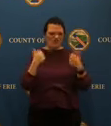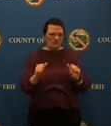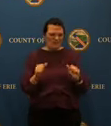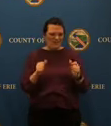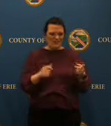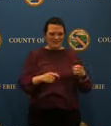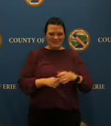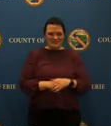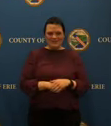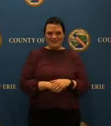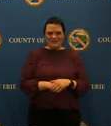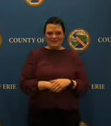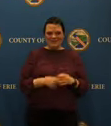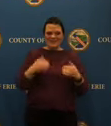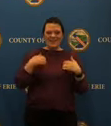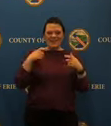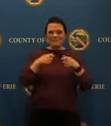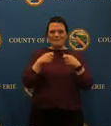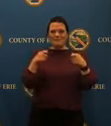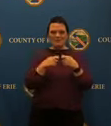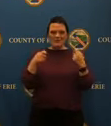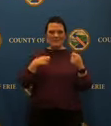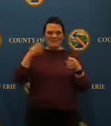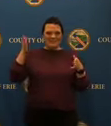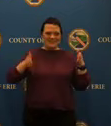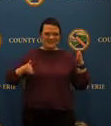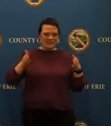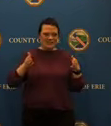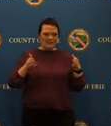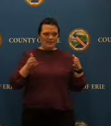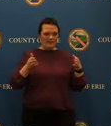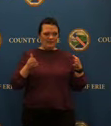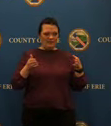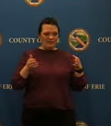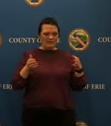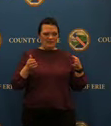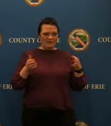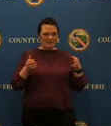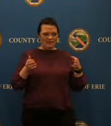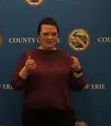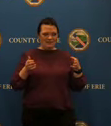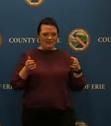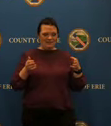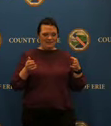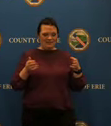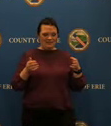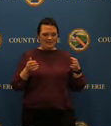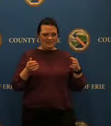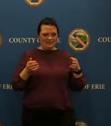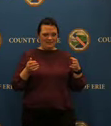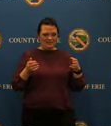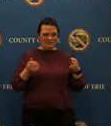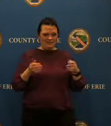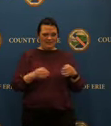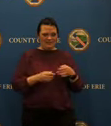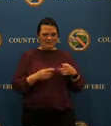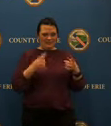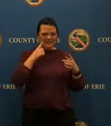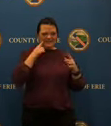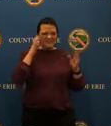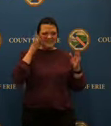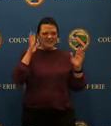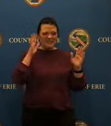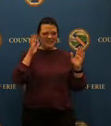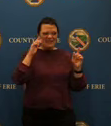put together. You see I have rubber bands on each end, and then I can just put it over me, hook the rubber